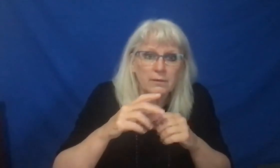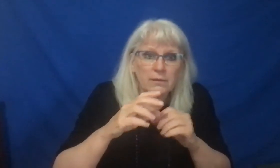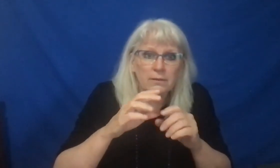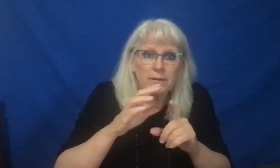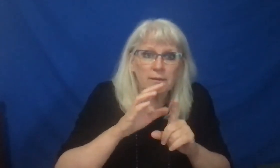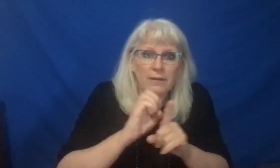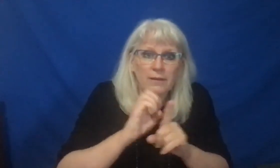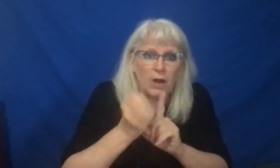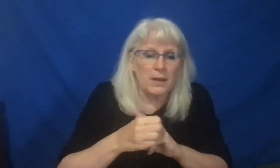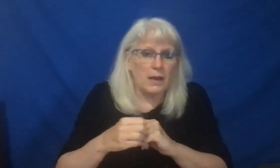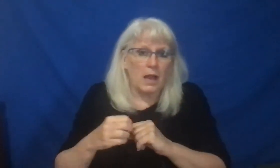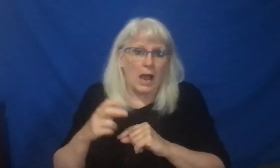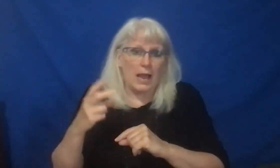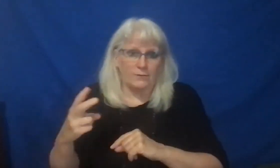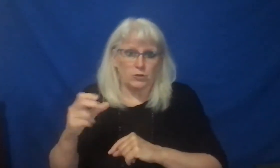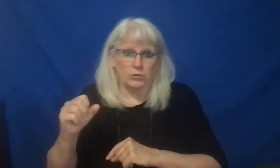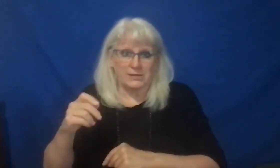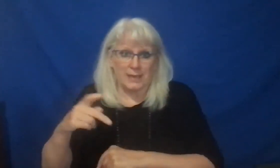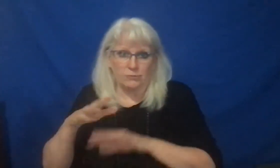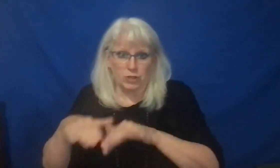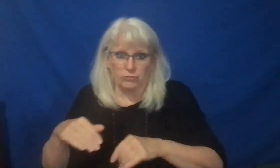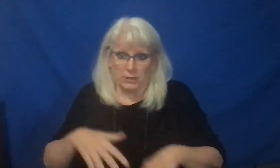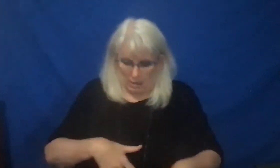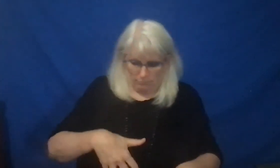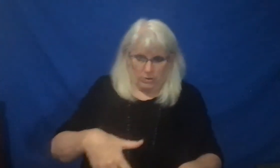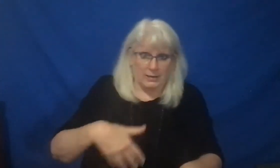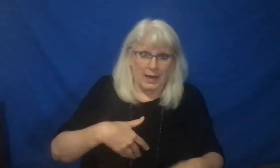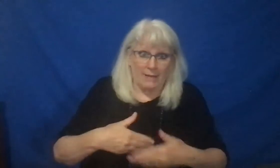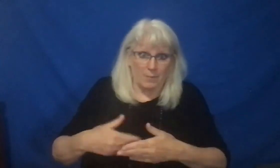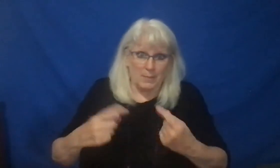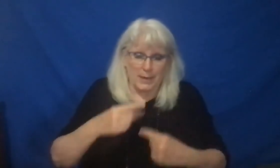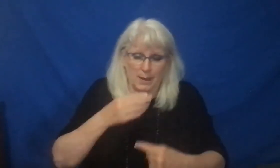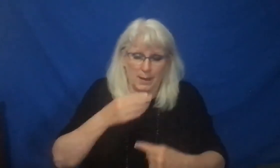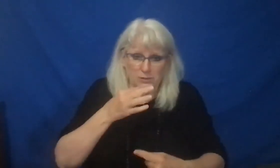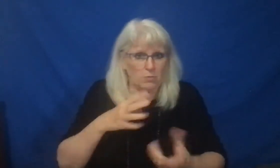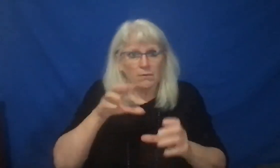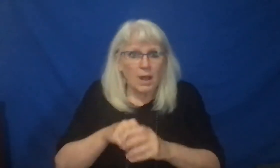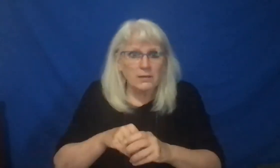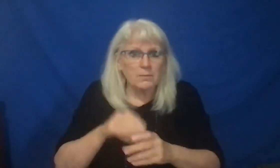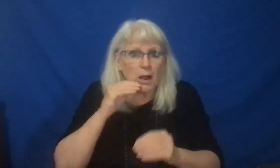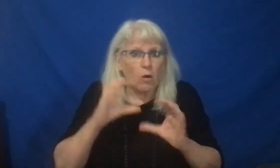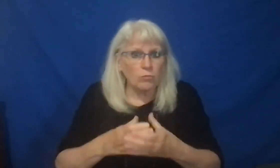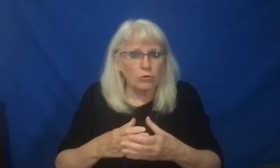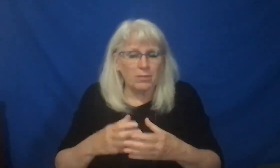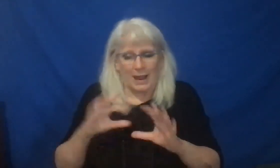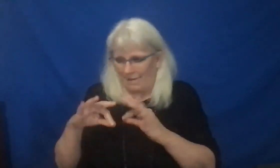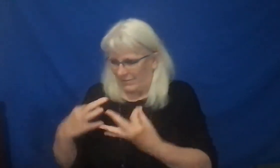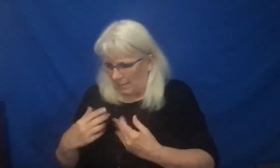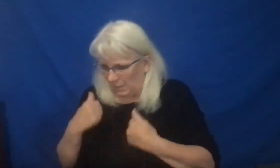stepchildren and a baby on the way. I'm very active in home group. I have a family life. I have all these things, and I don't